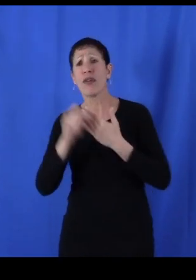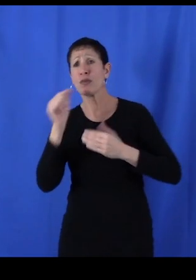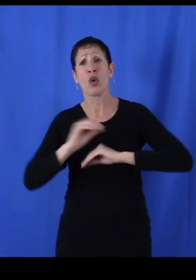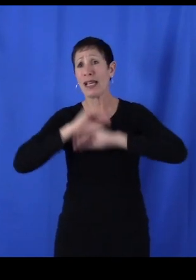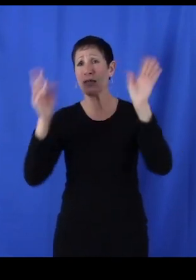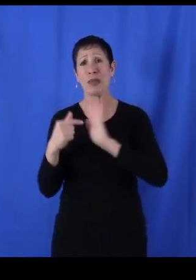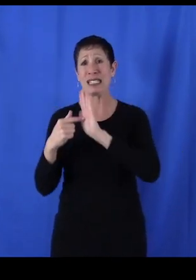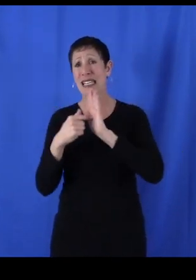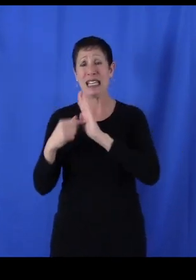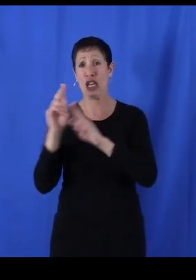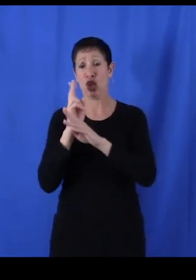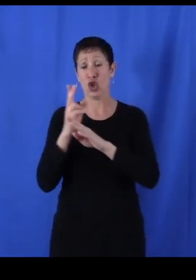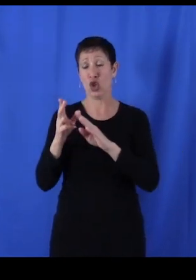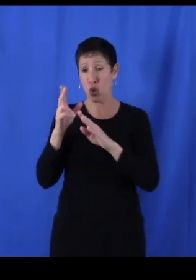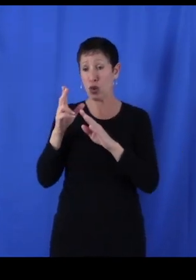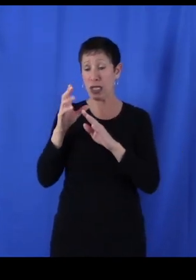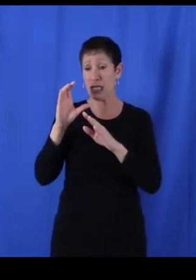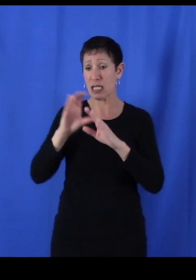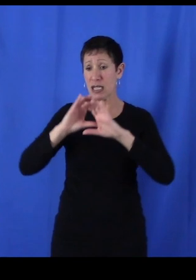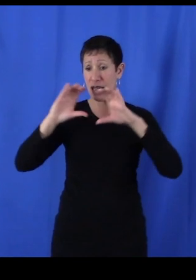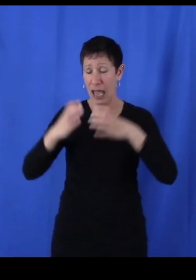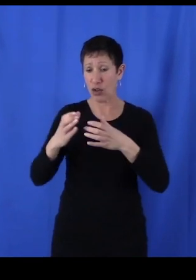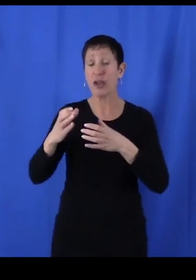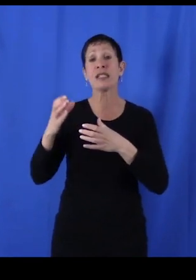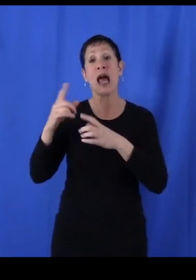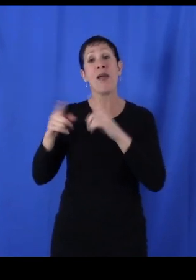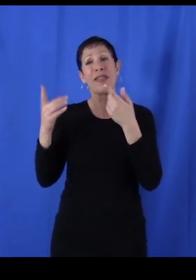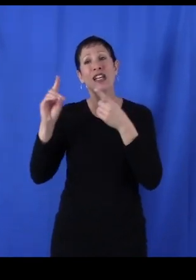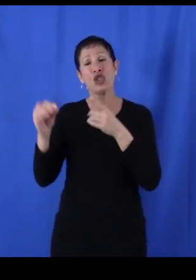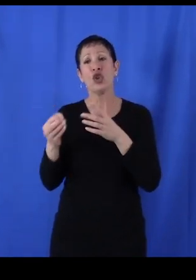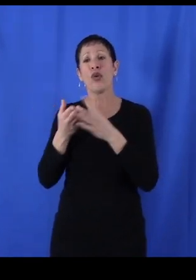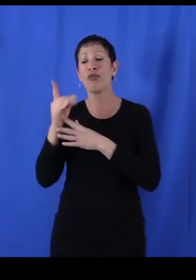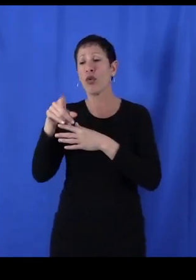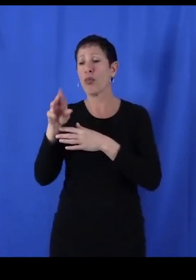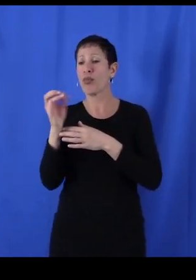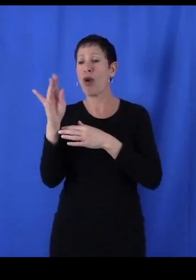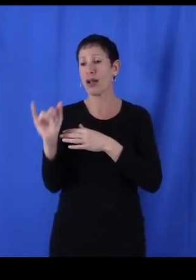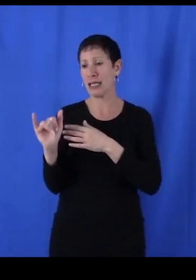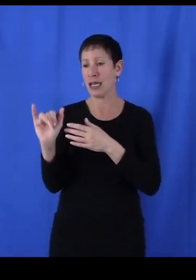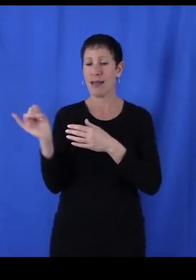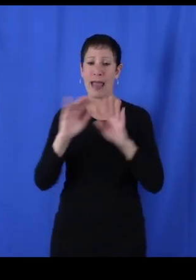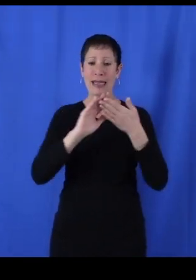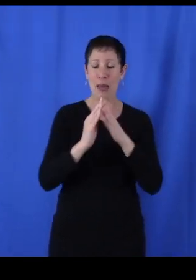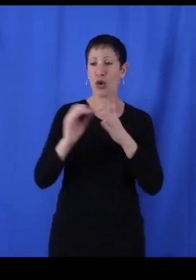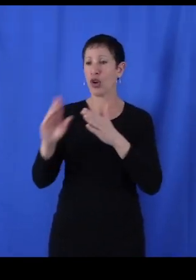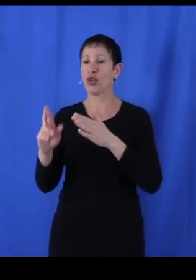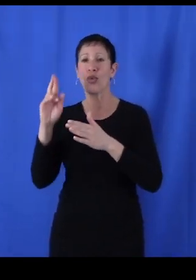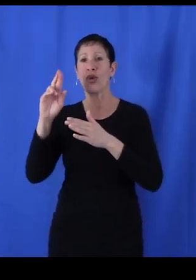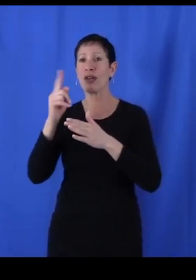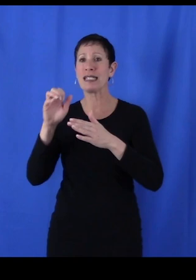don't explicitly use these categories still effectively do through proxies such as zip codes and neighborhood